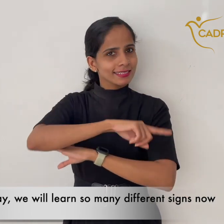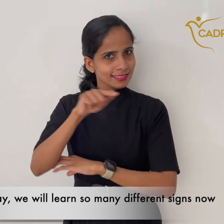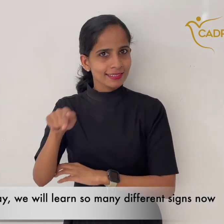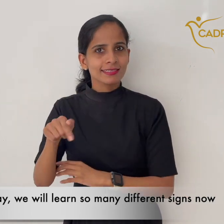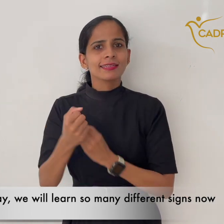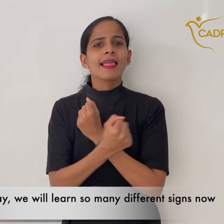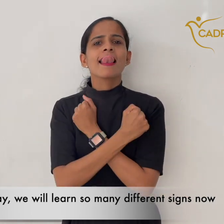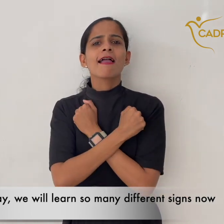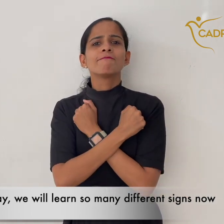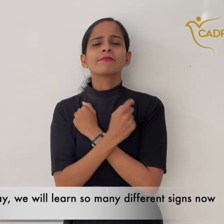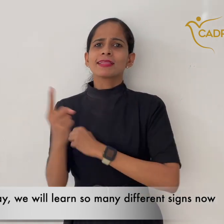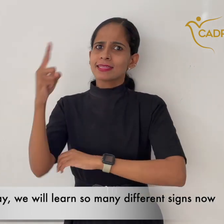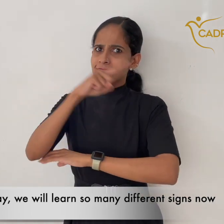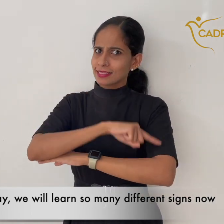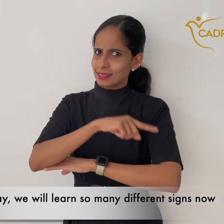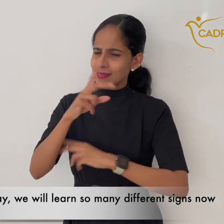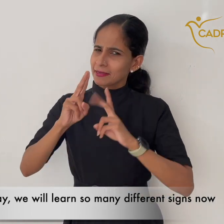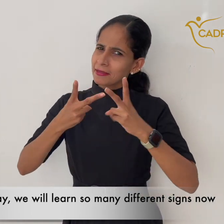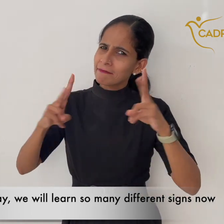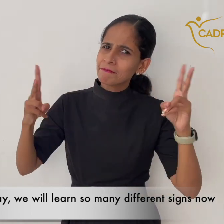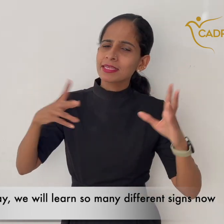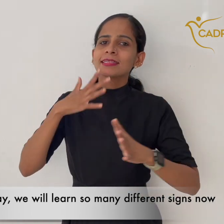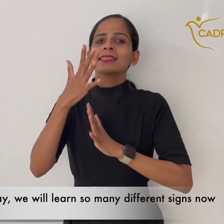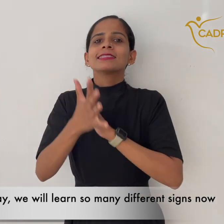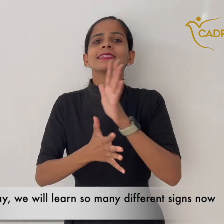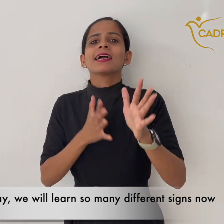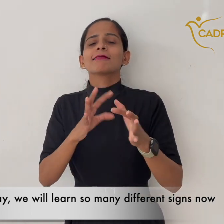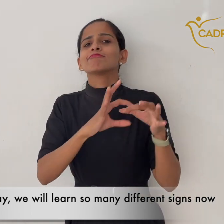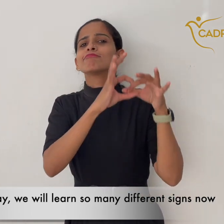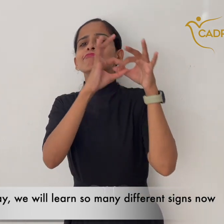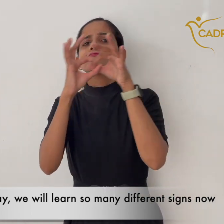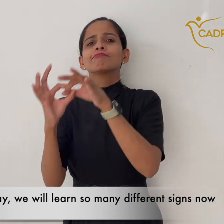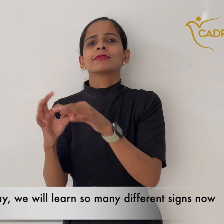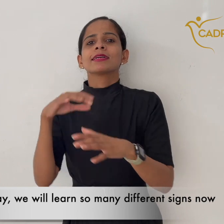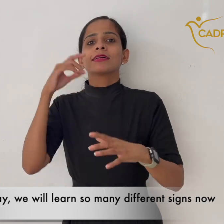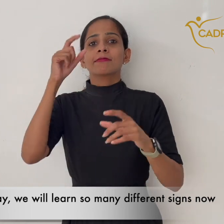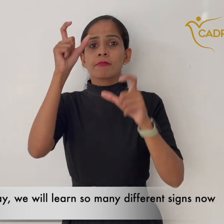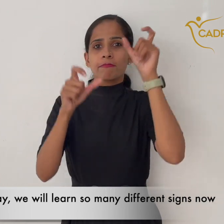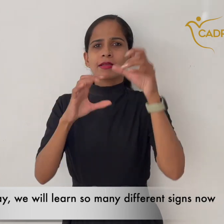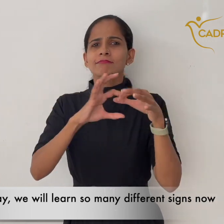Romance Day. We will learn so many different signs now.